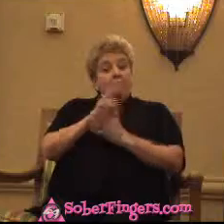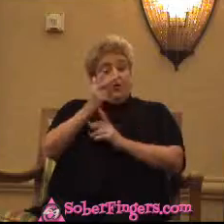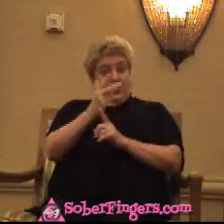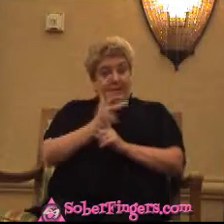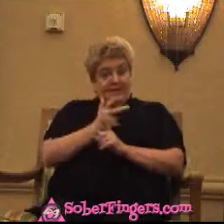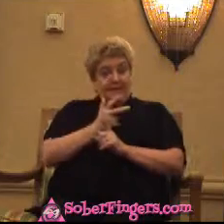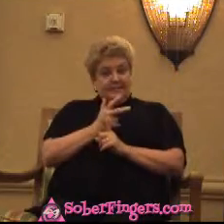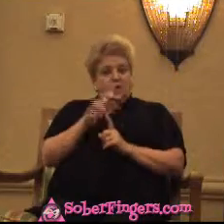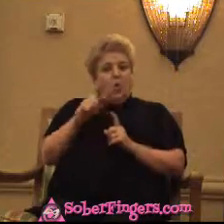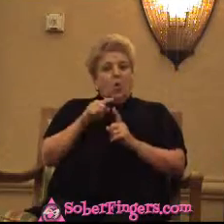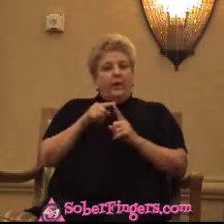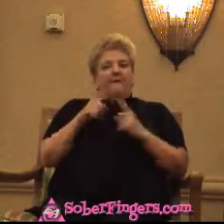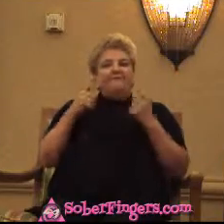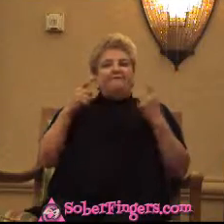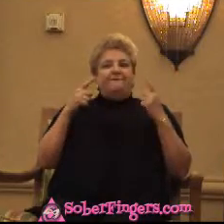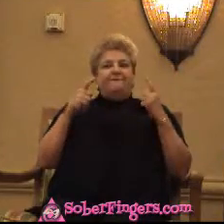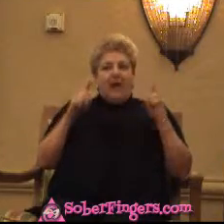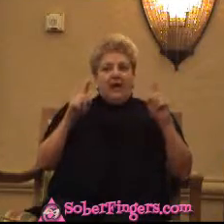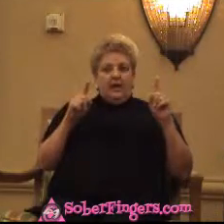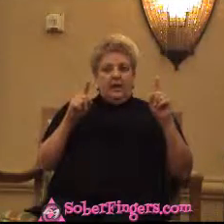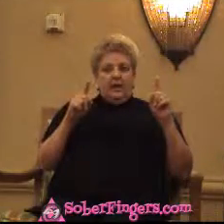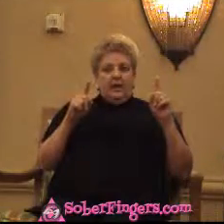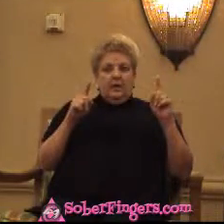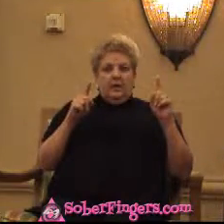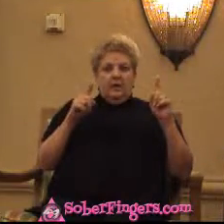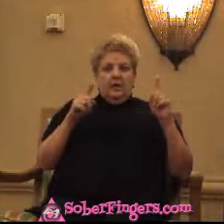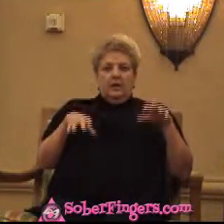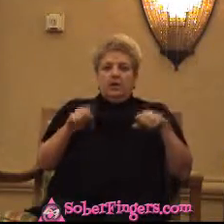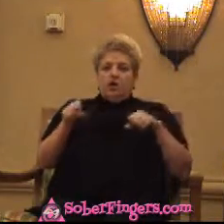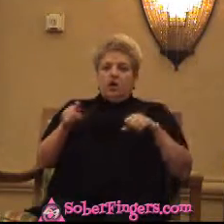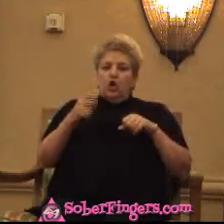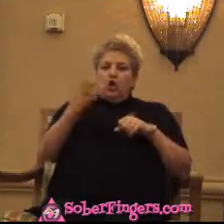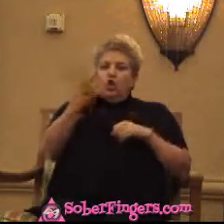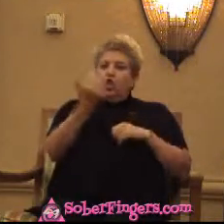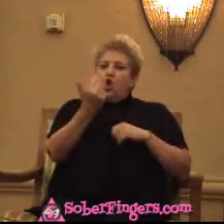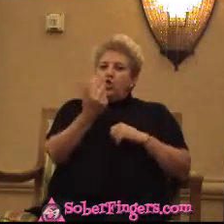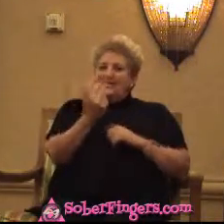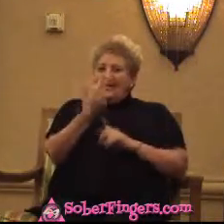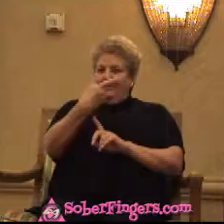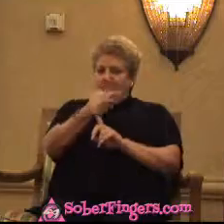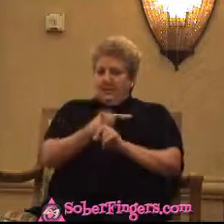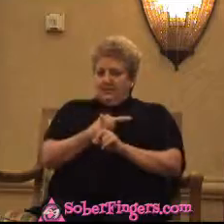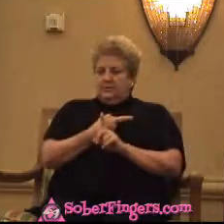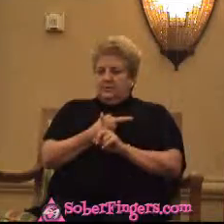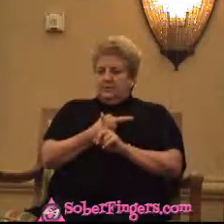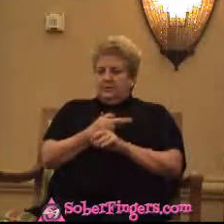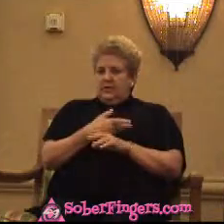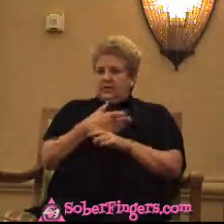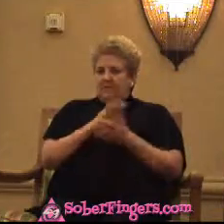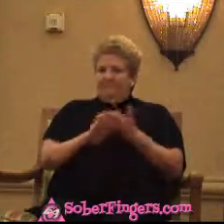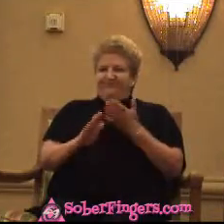the hit. She took her 13 months to get over me. That's all the drinking, all my drinking she could stand was 13